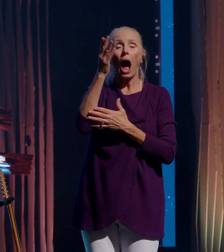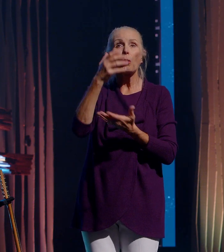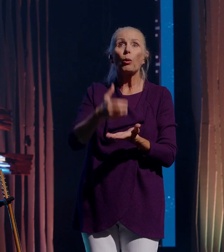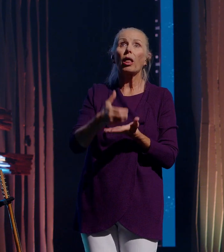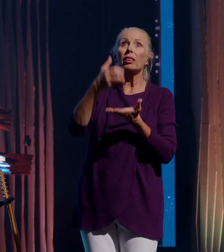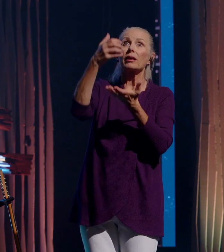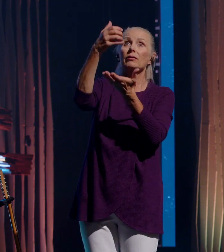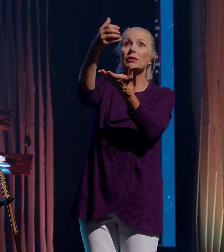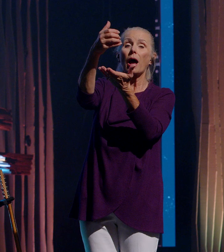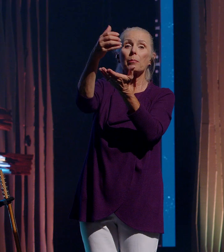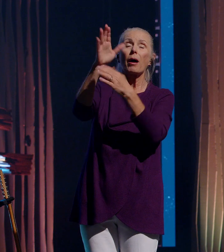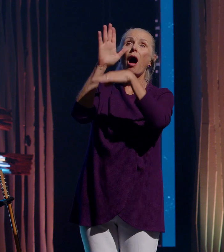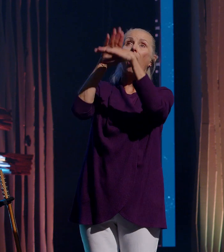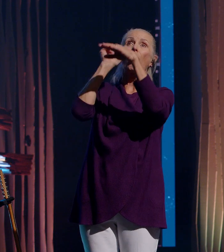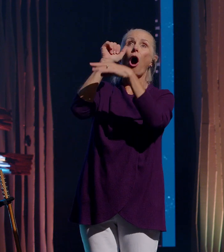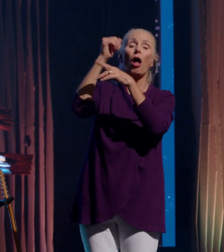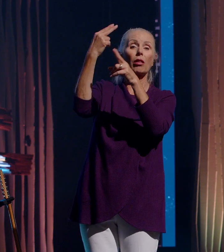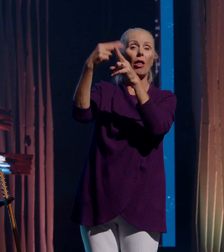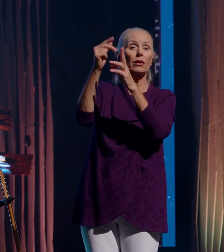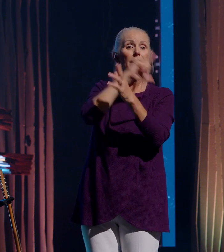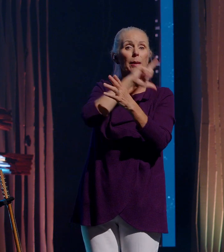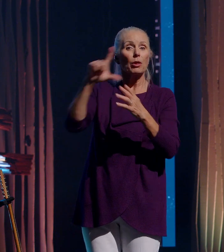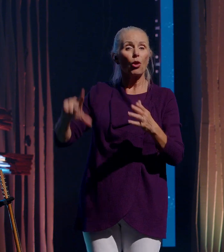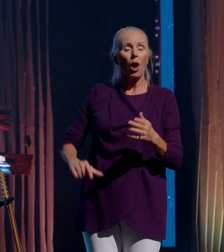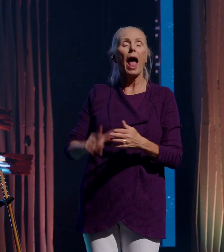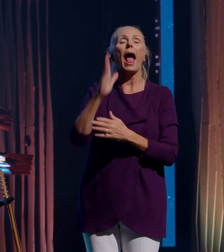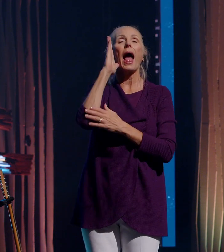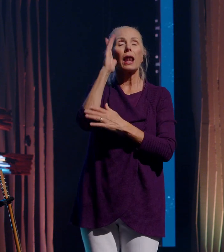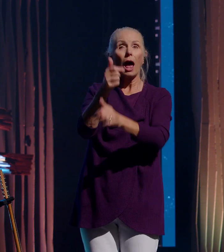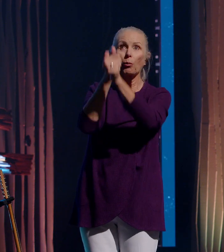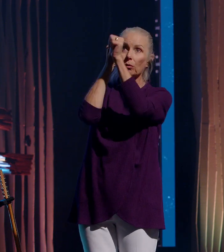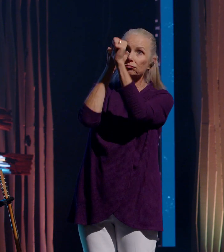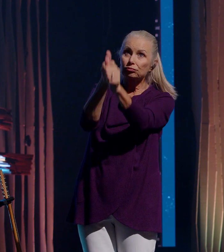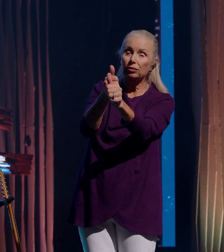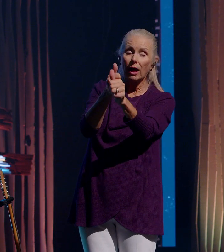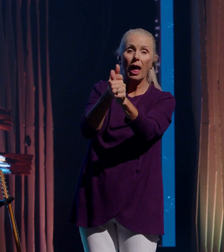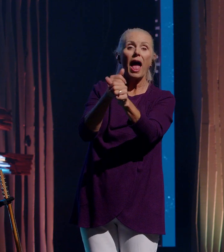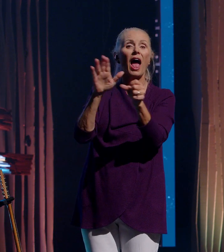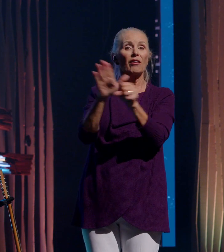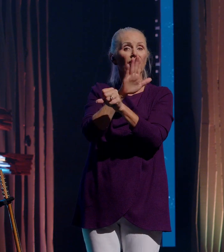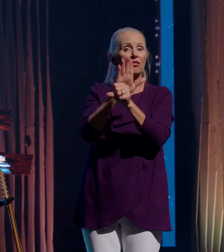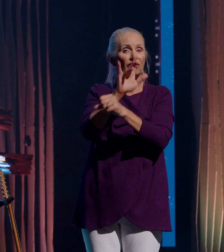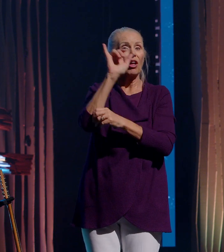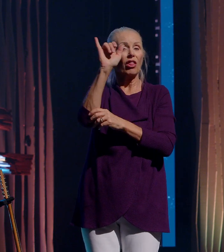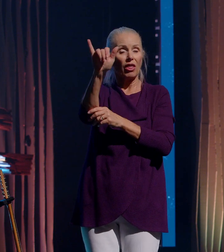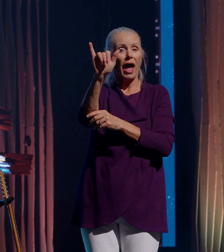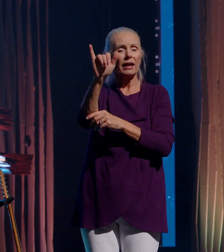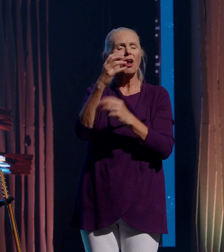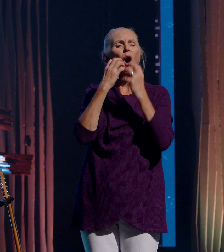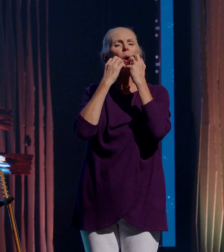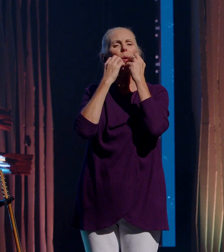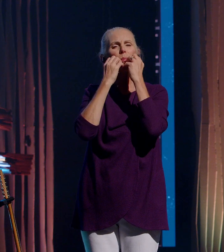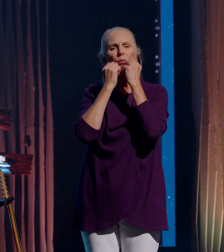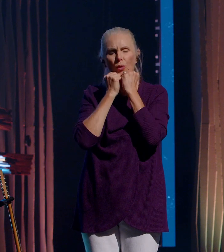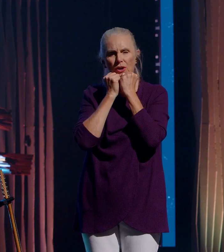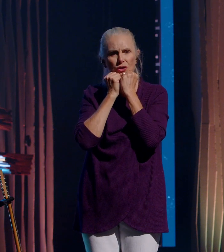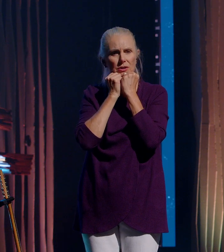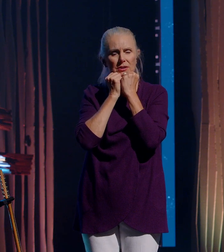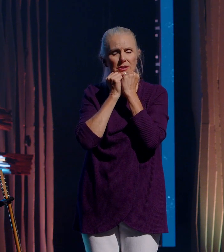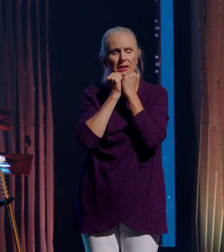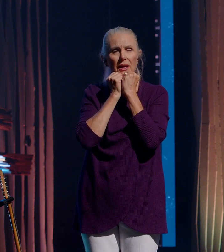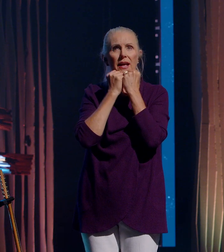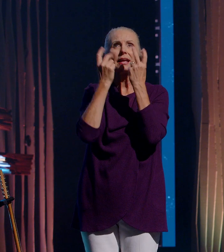name of the Lord. I will fulfill my vows to the Lord in the presence of all his people. Precious in the sight of the Lord is the death of his